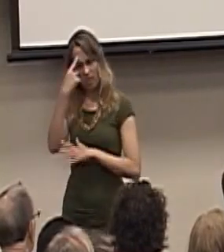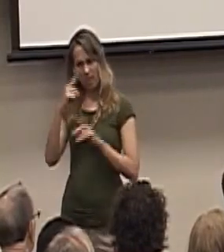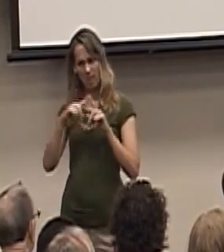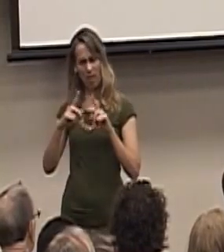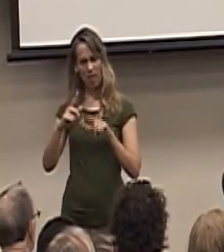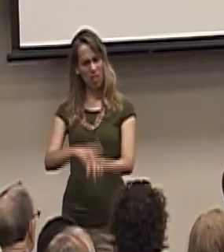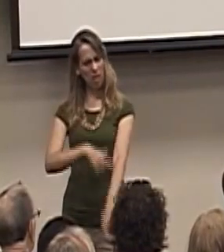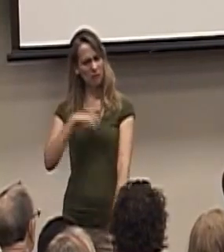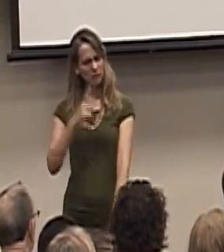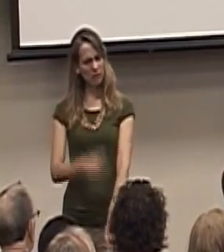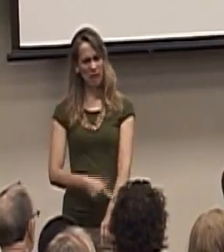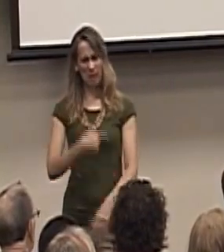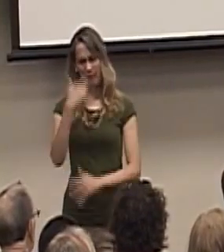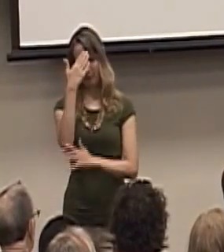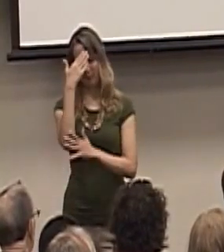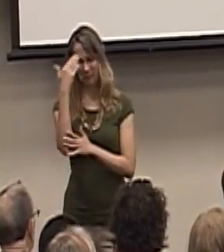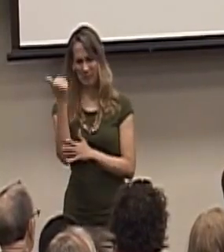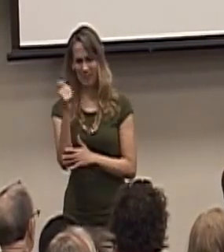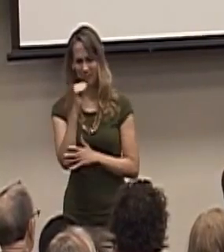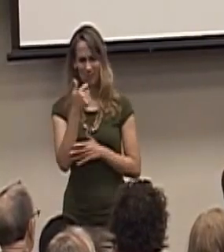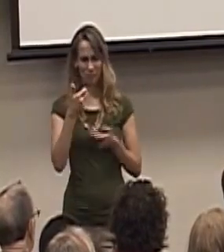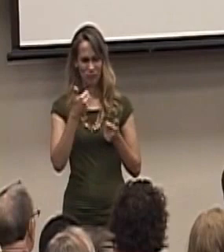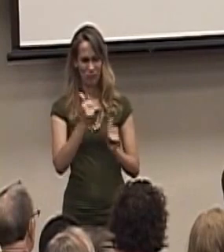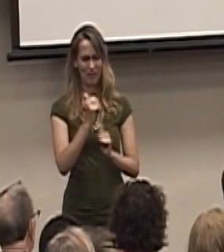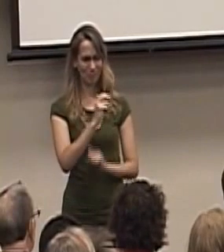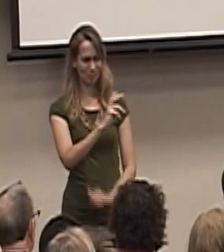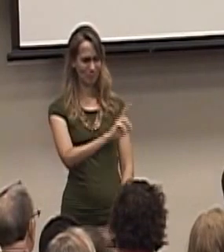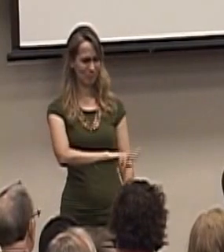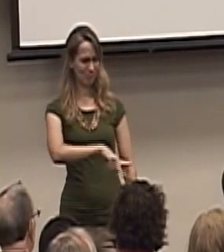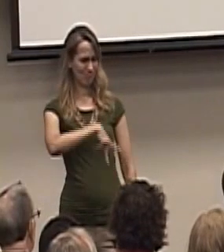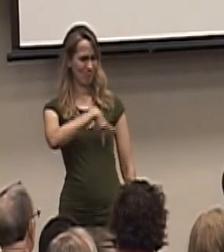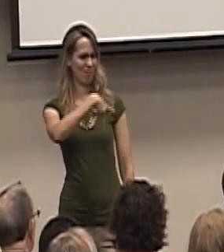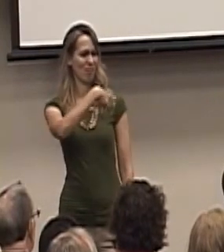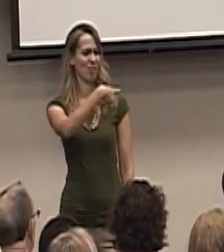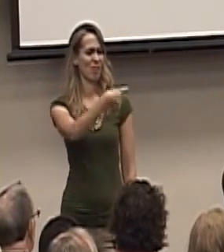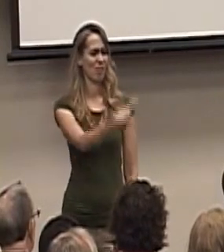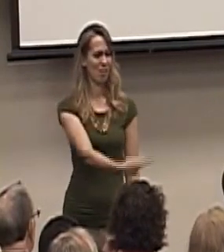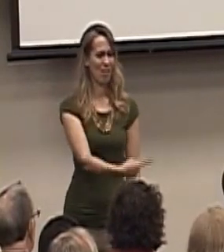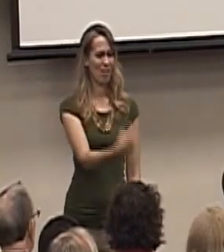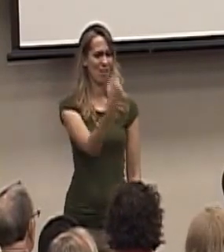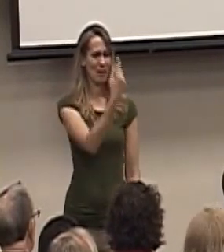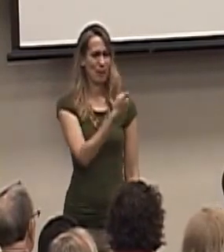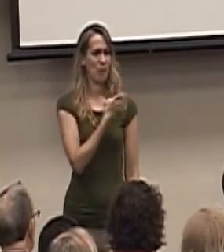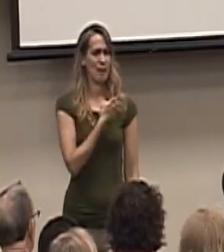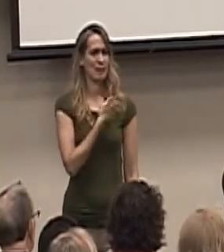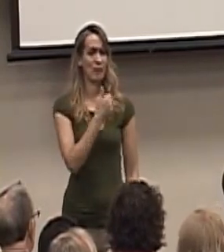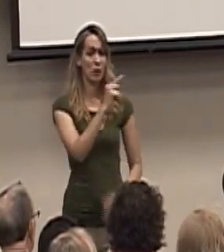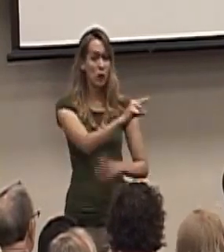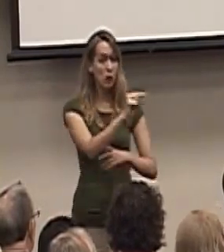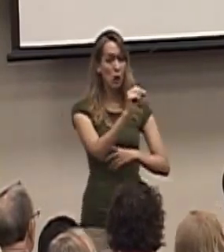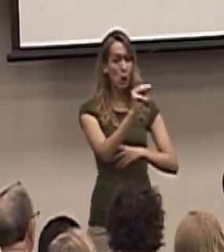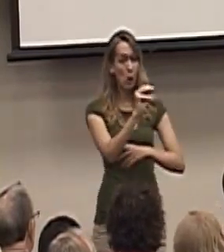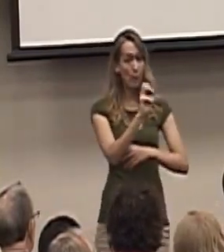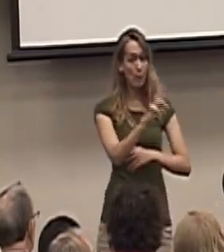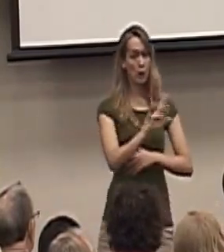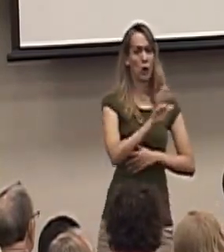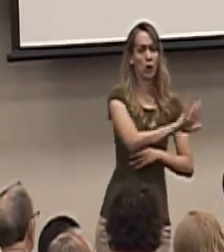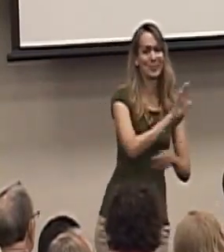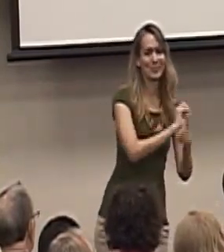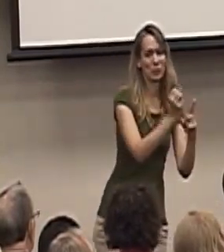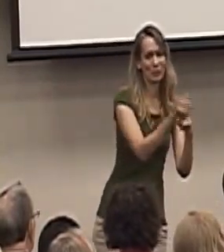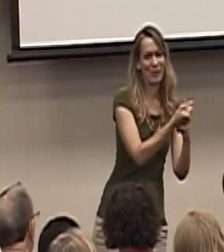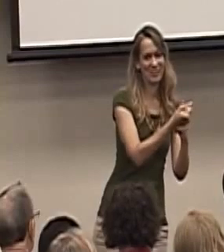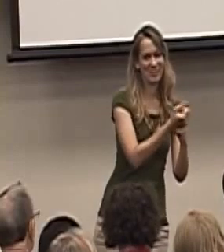I've tried to put myself in the shoes of Gomer and not Hosea, and trying to think in terms of what it would be like to